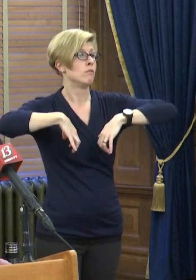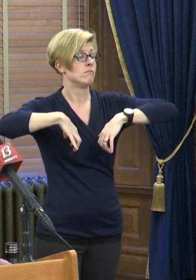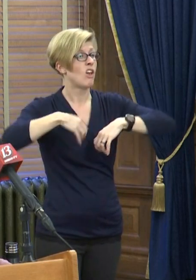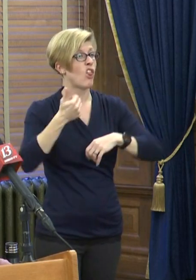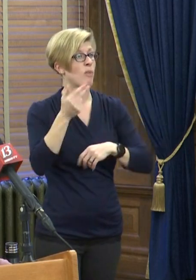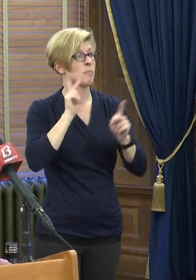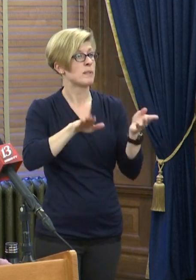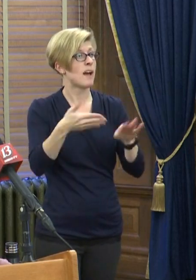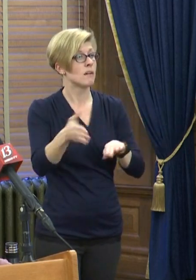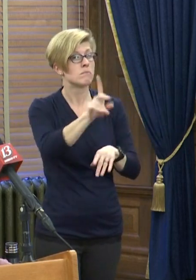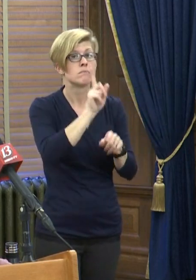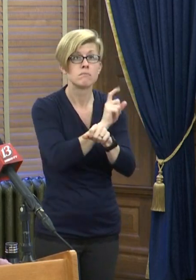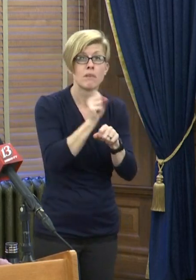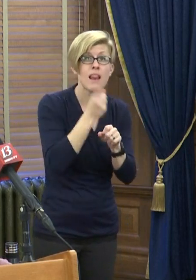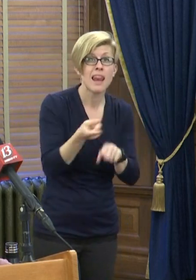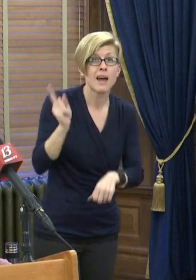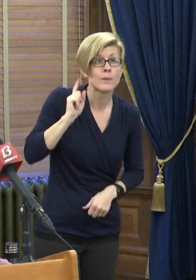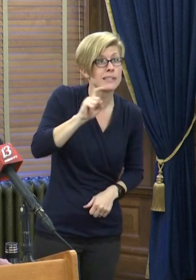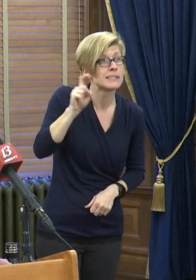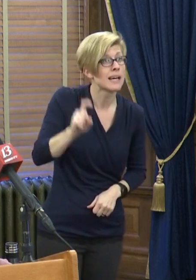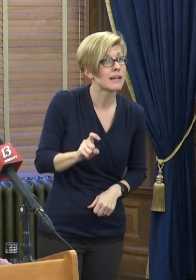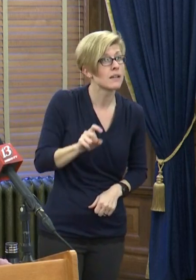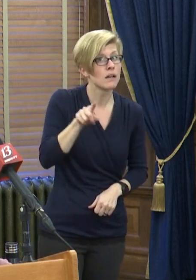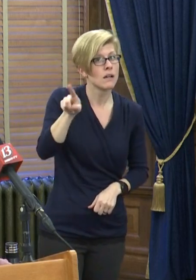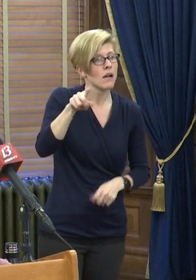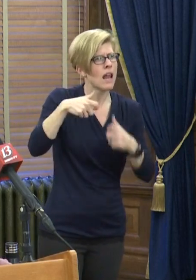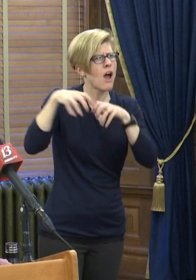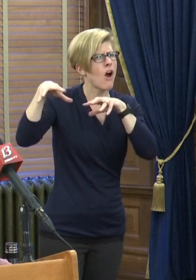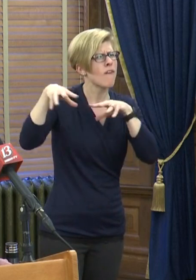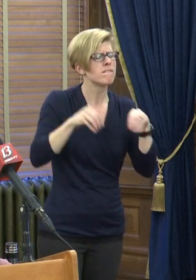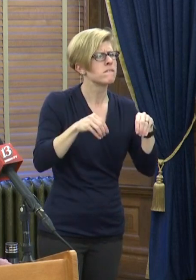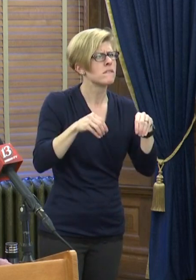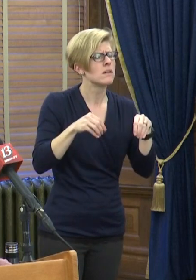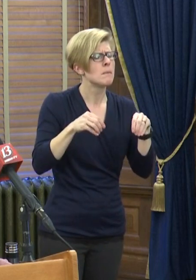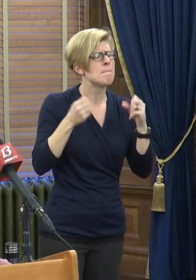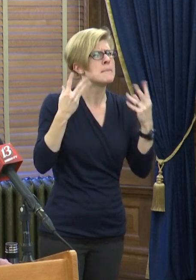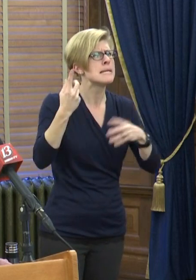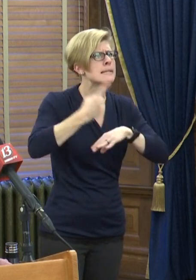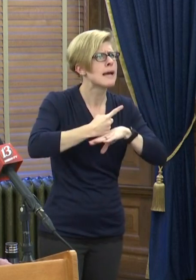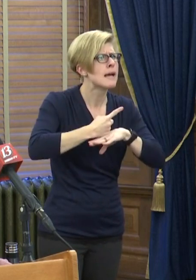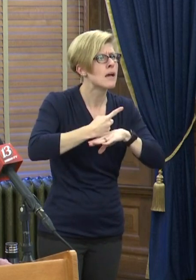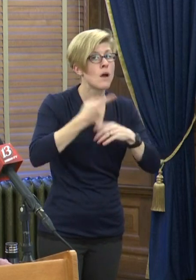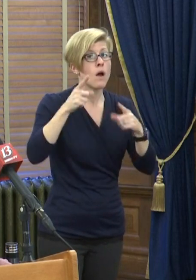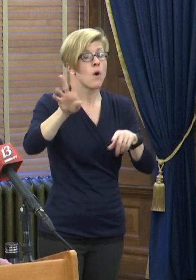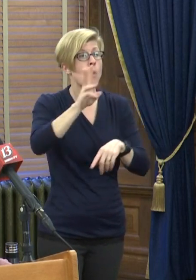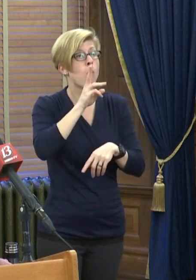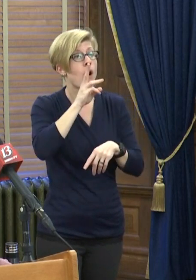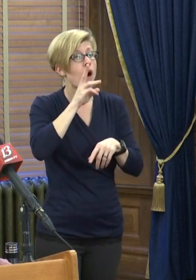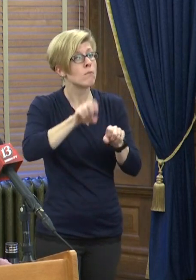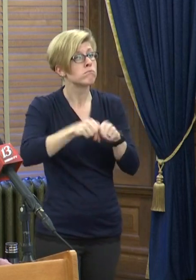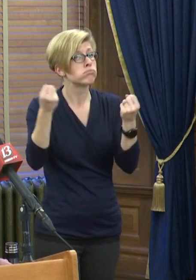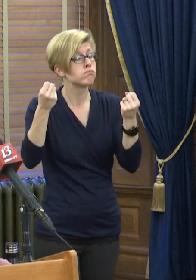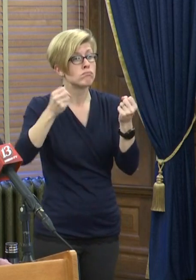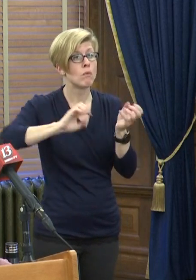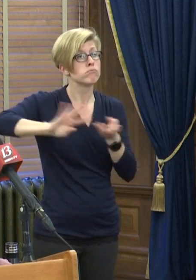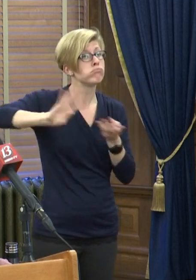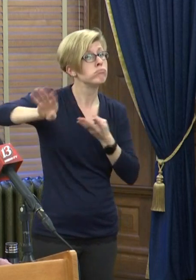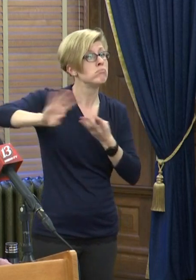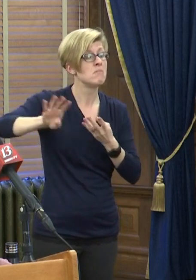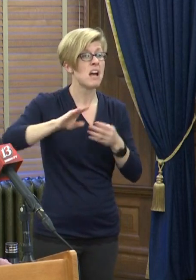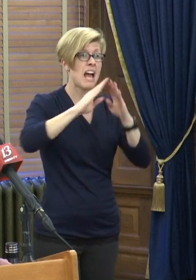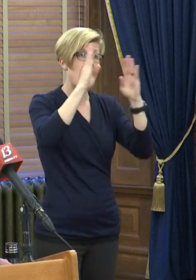week, Texans were without power for days. Pipes burst, destroying homes and